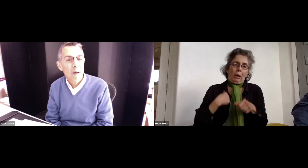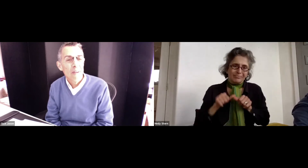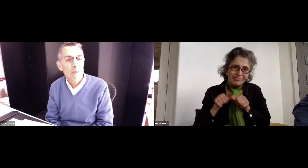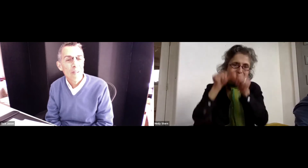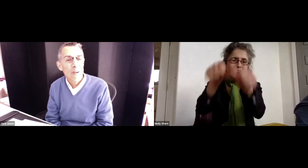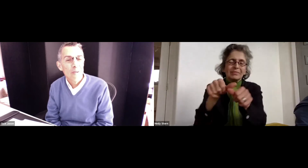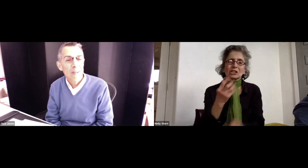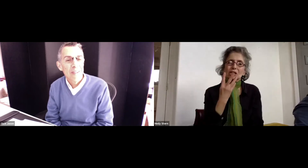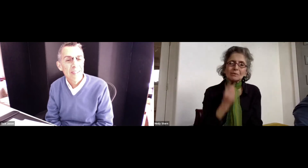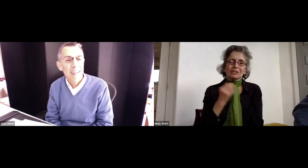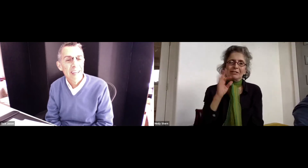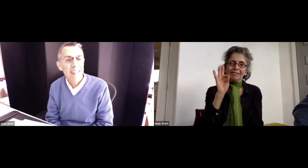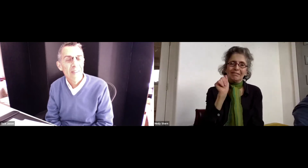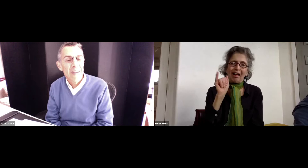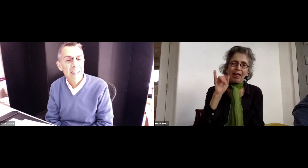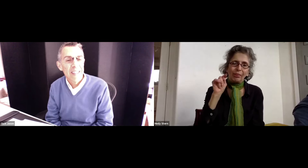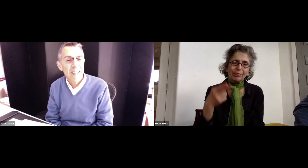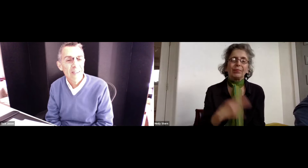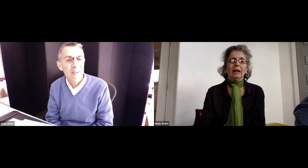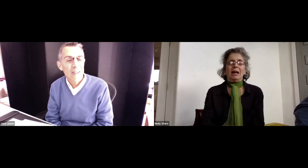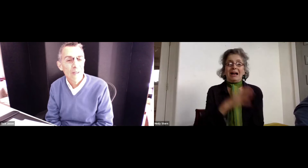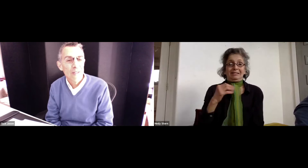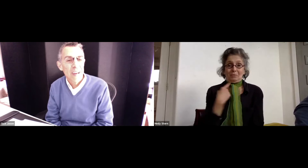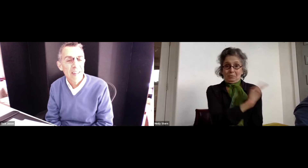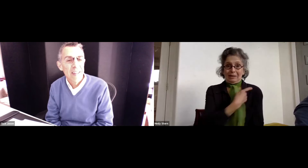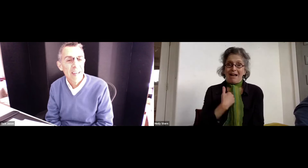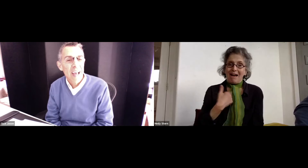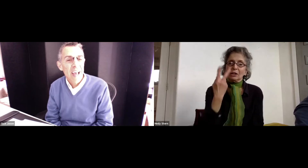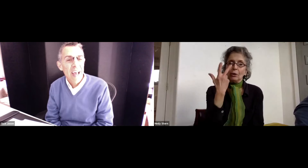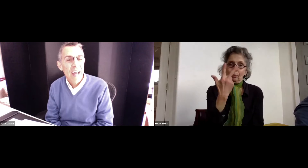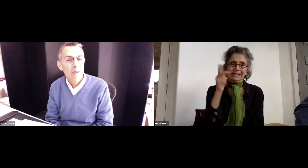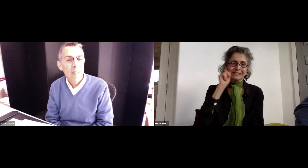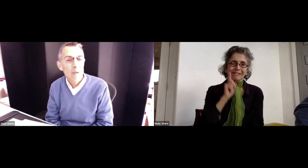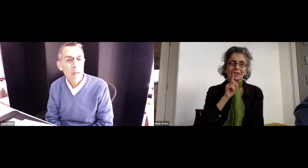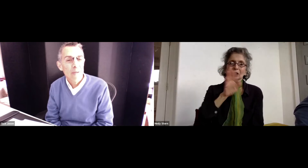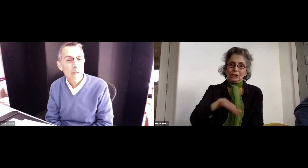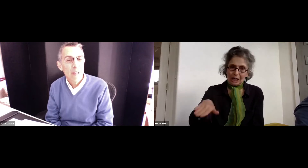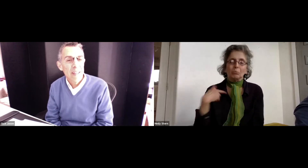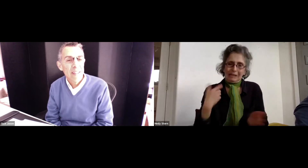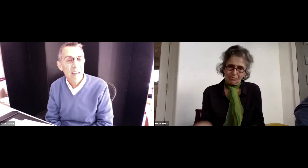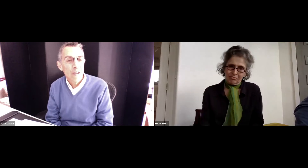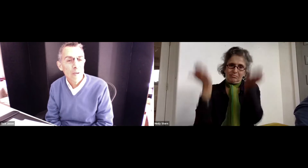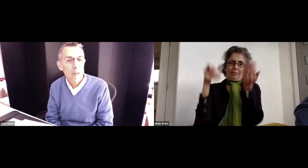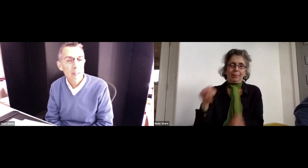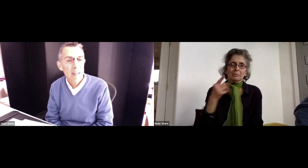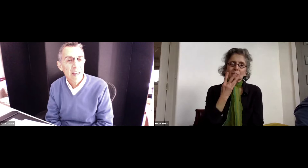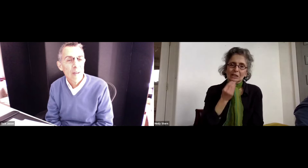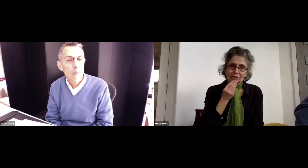was so thrilled that we could continue our Jewish faith. And as you said, we have 3 deaf children whom we've